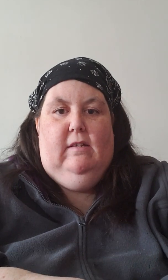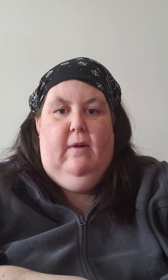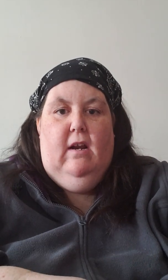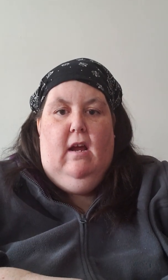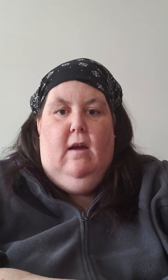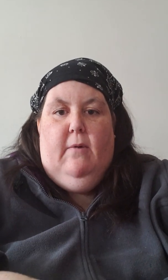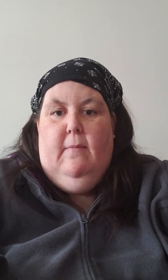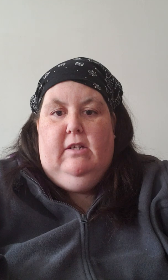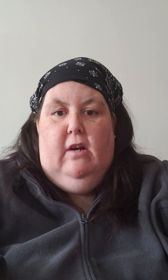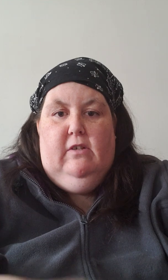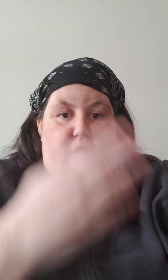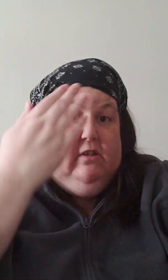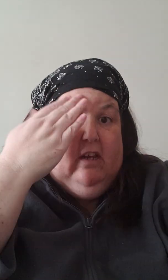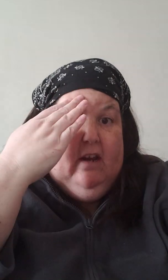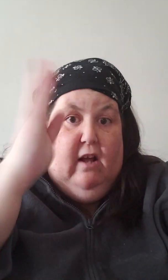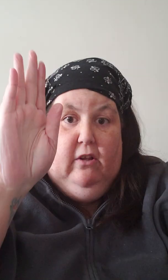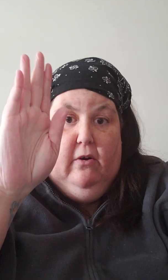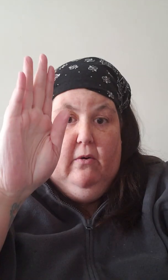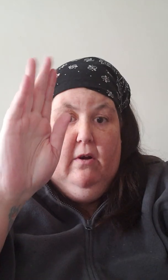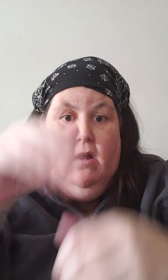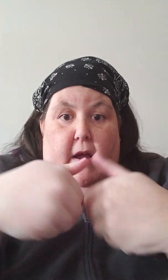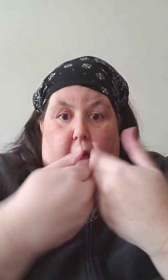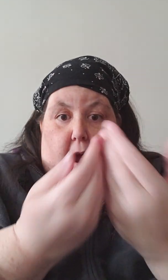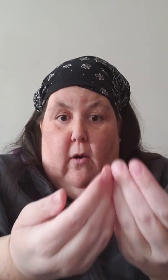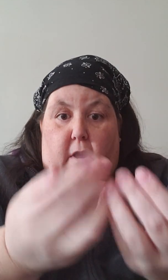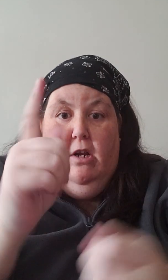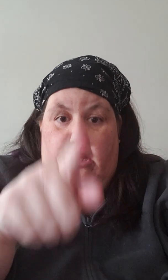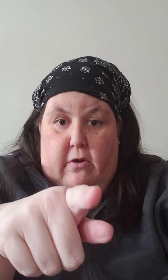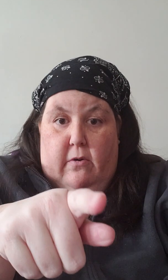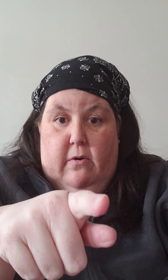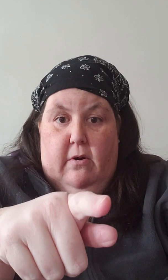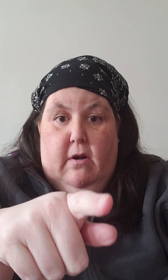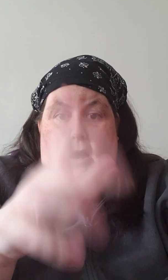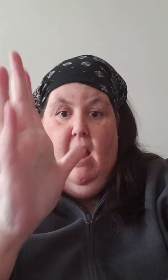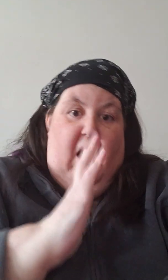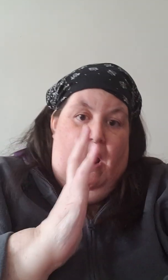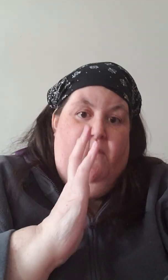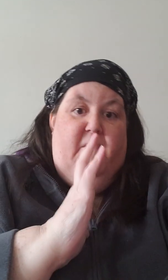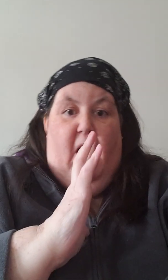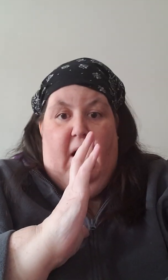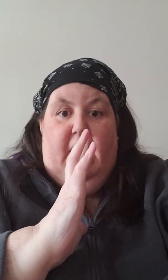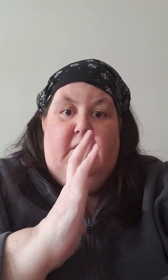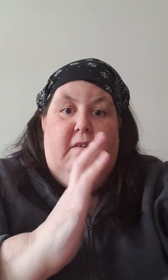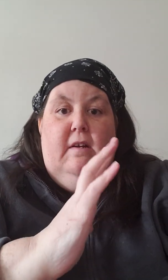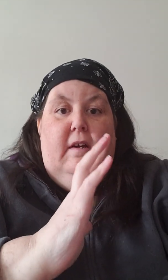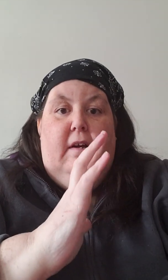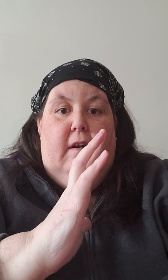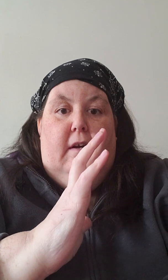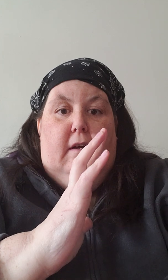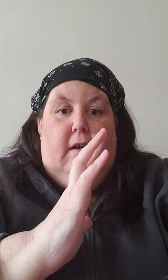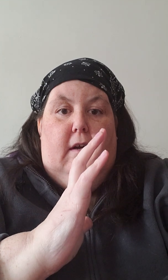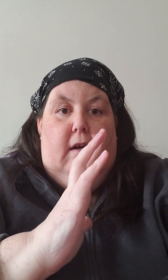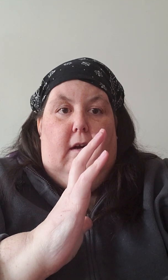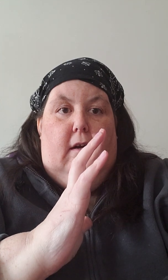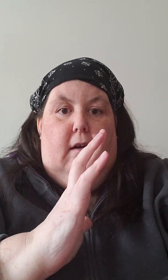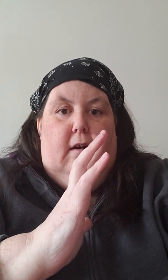But pretty much I just said, hello, how are you? I'm fine. I